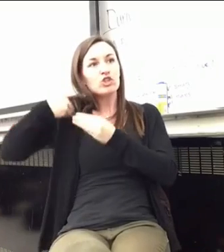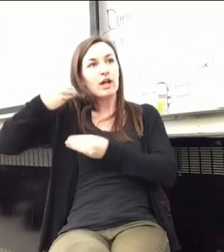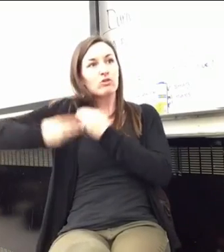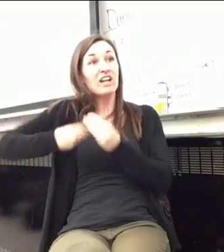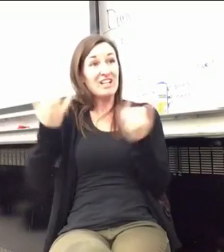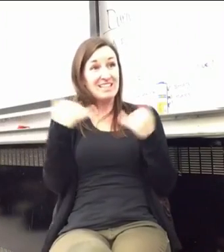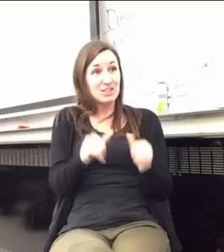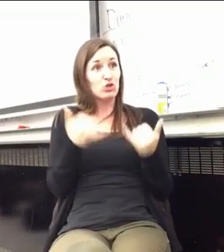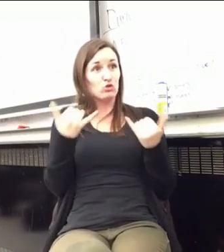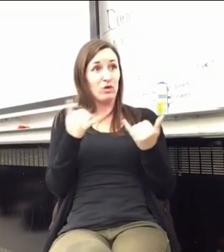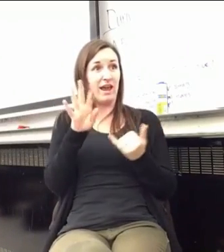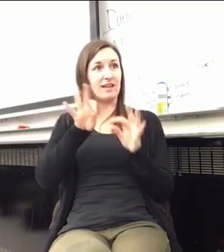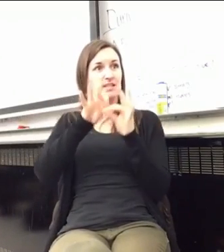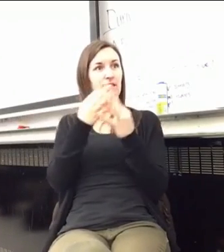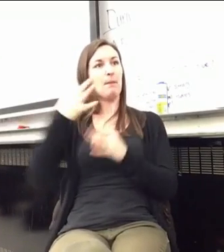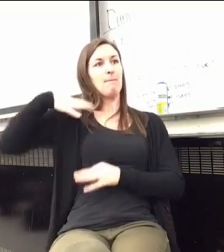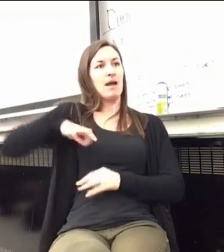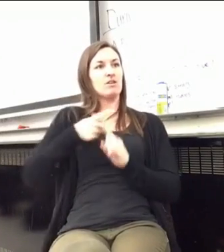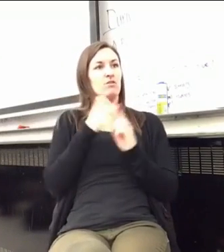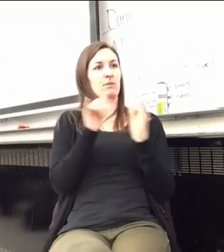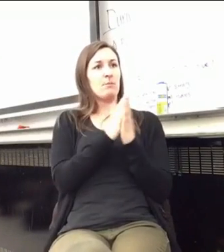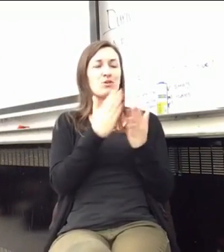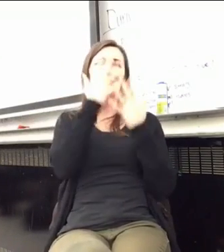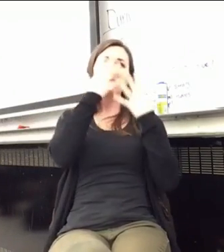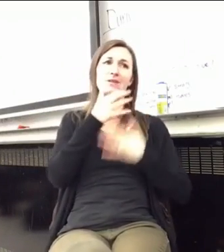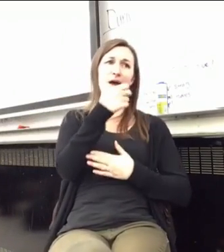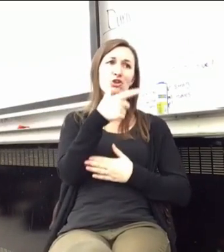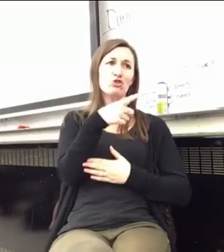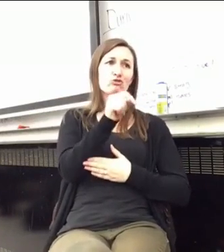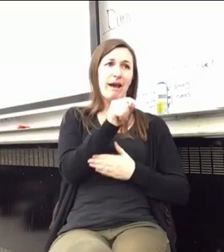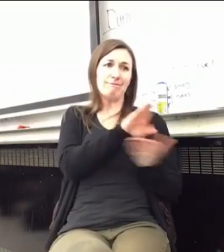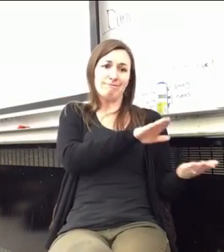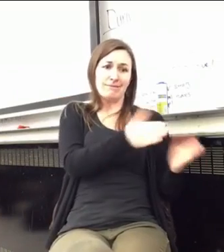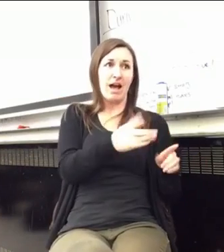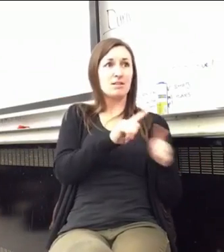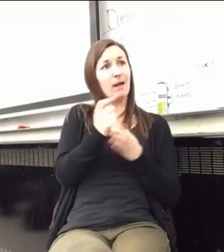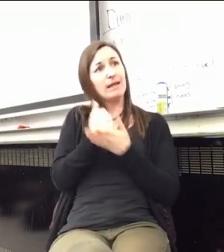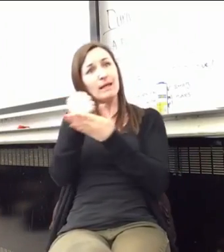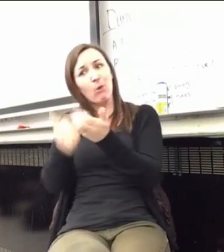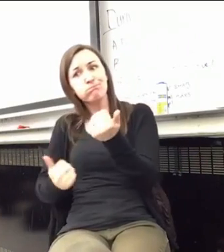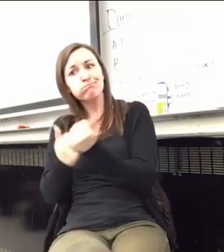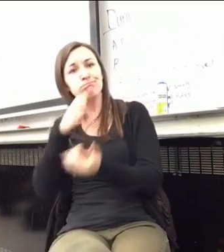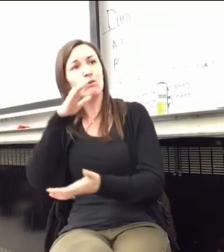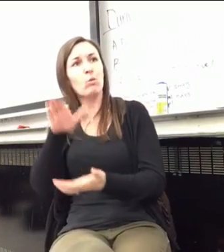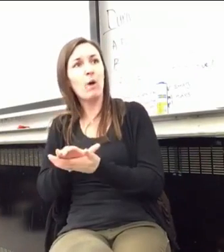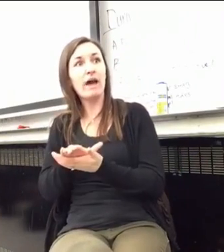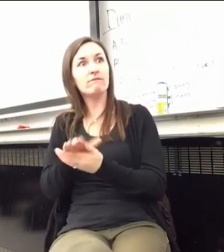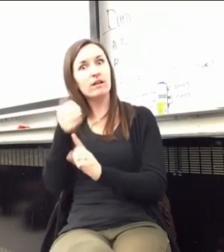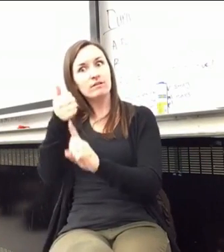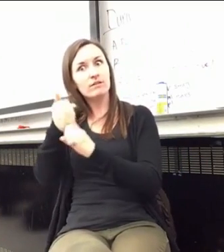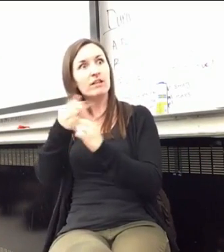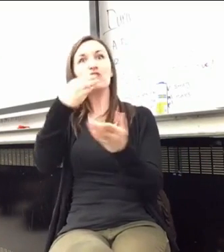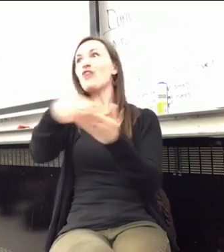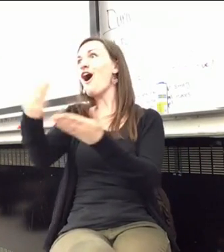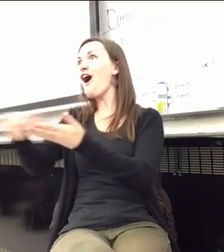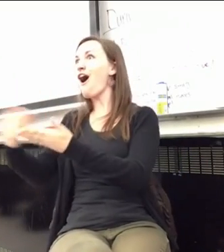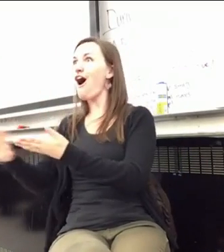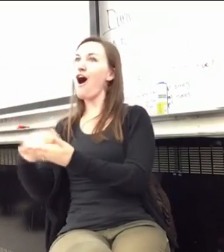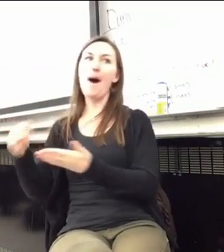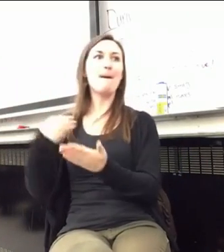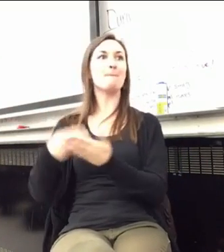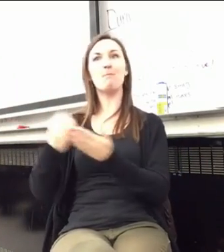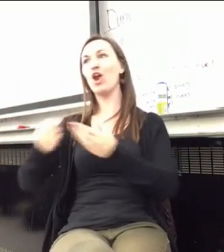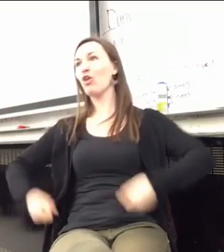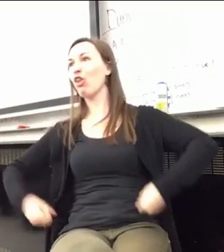today. So, kind of sad because Grant dies, but he did help his wife out, who spent all his money. So,